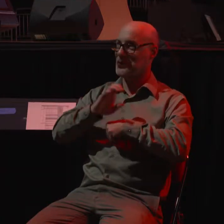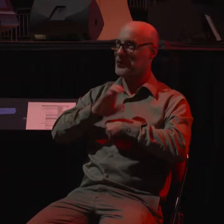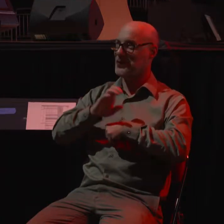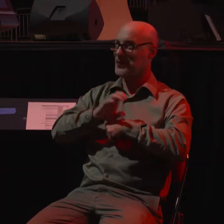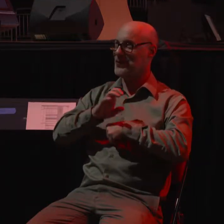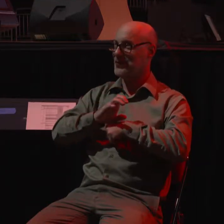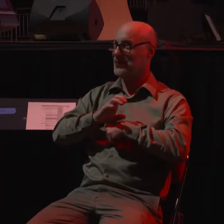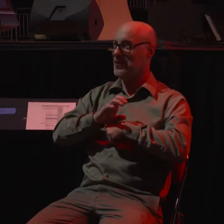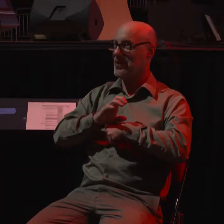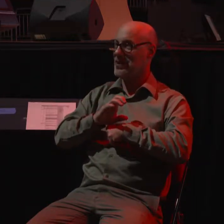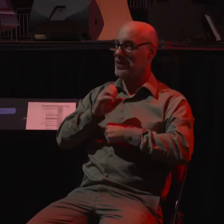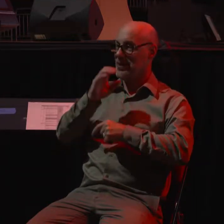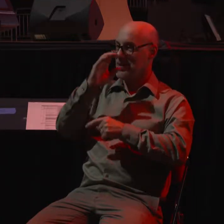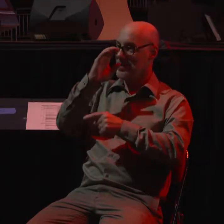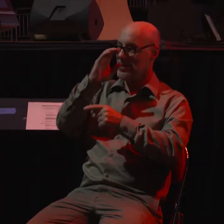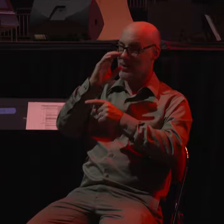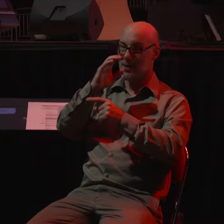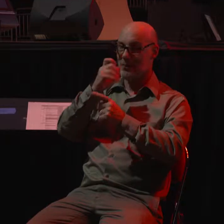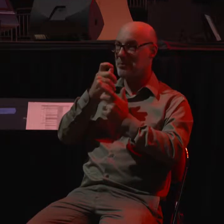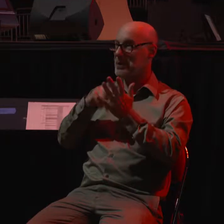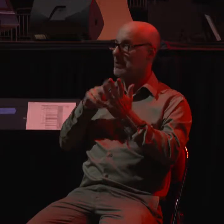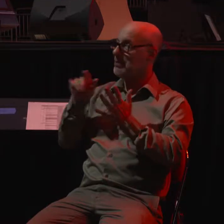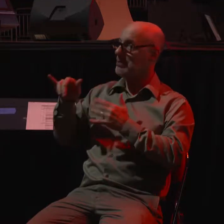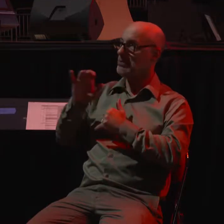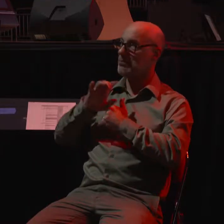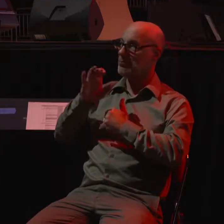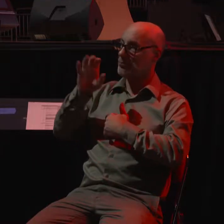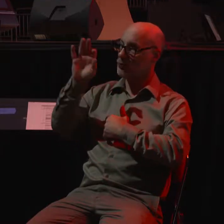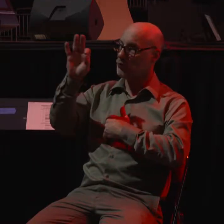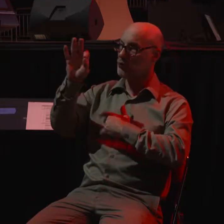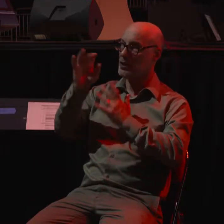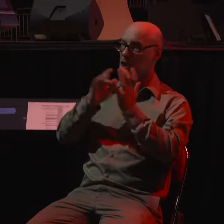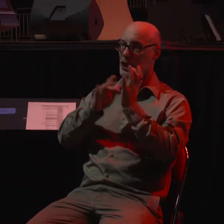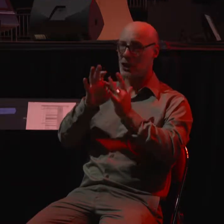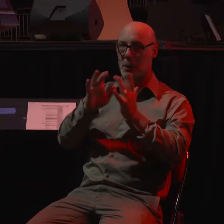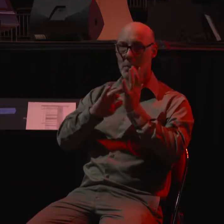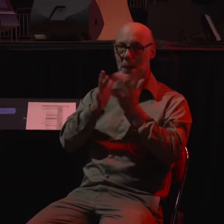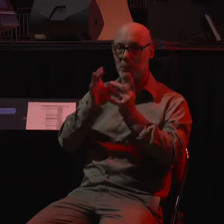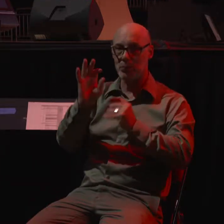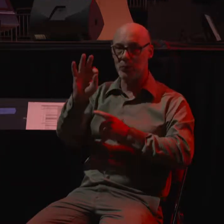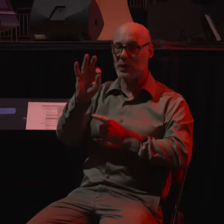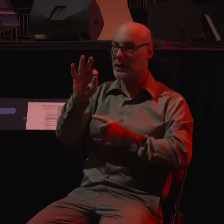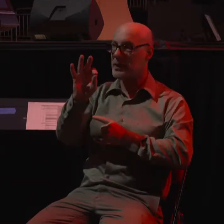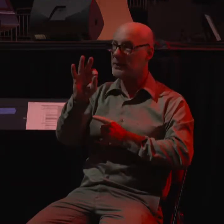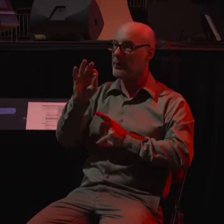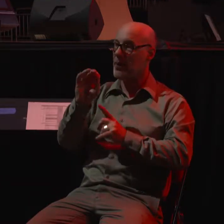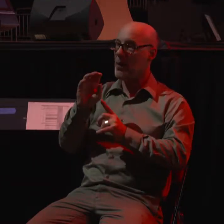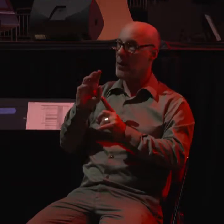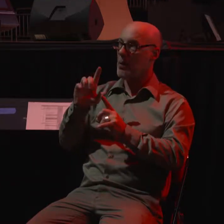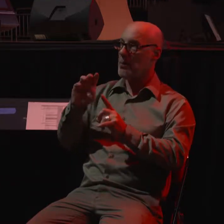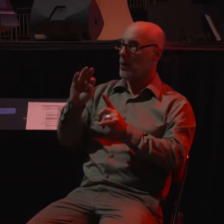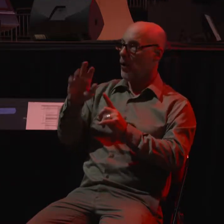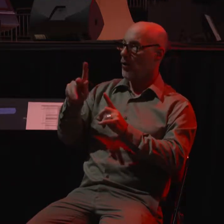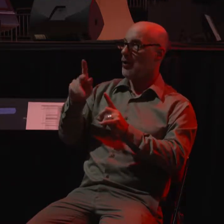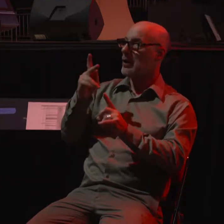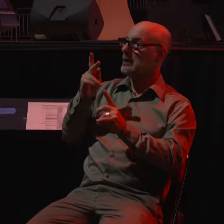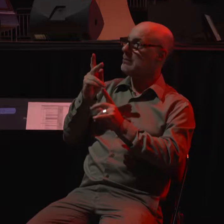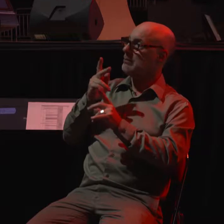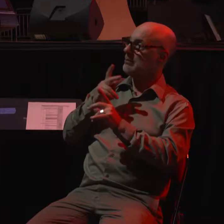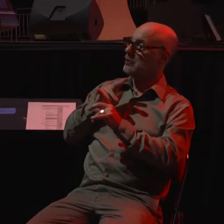son of the Jesus preaching, Bible preaching. He refers to his father and his father's peers